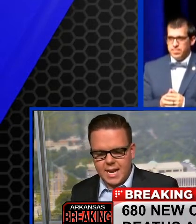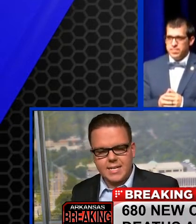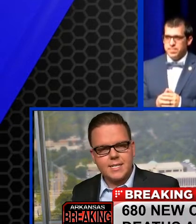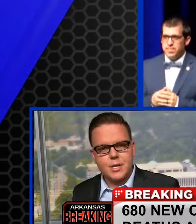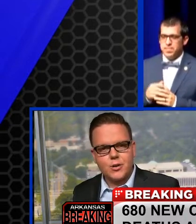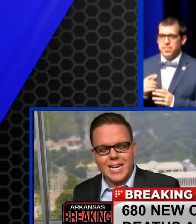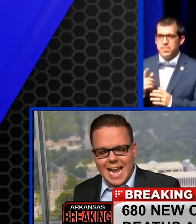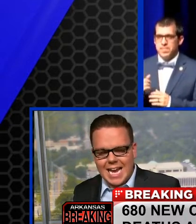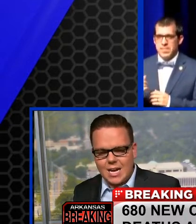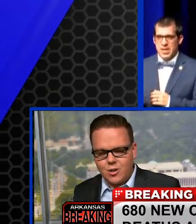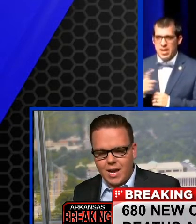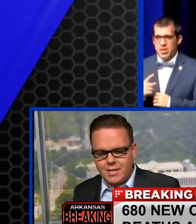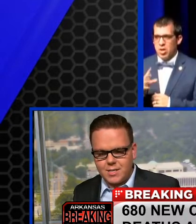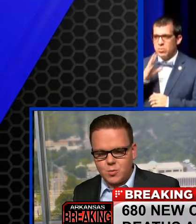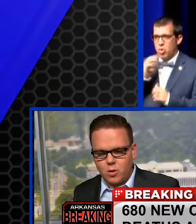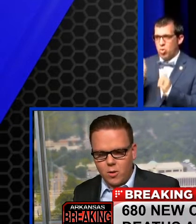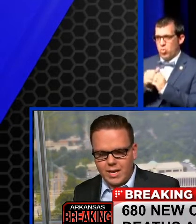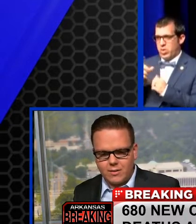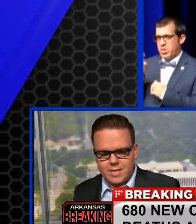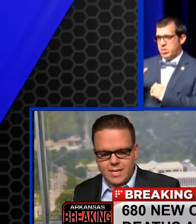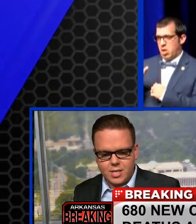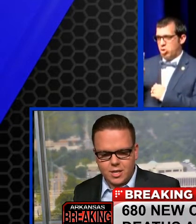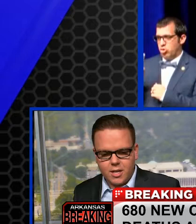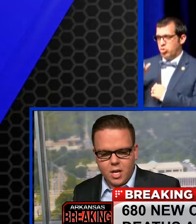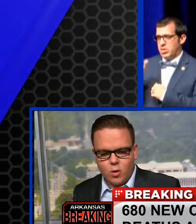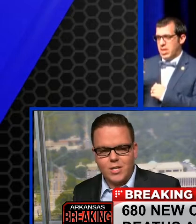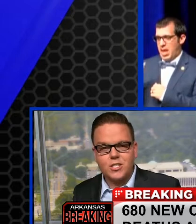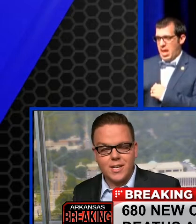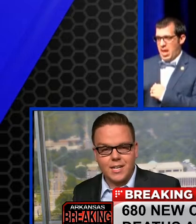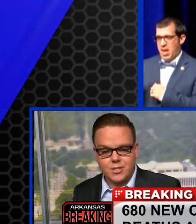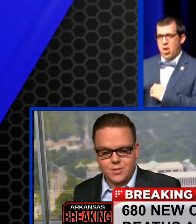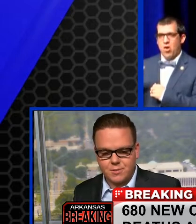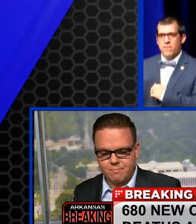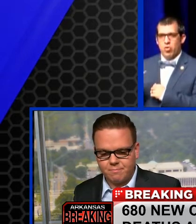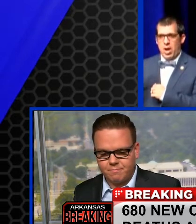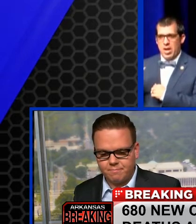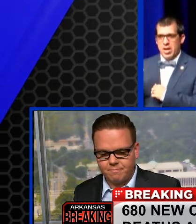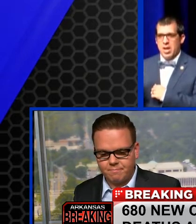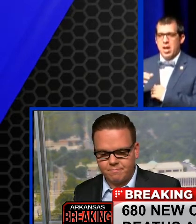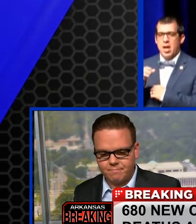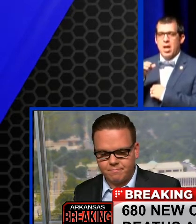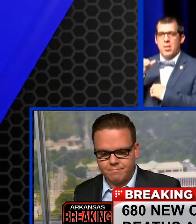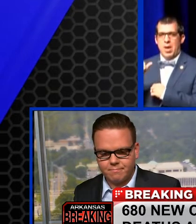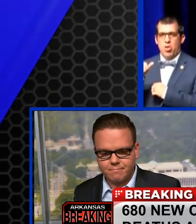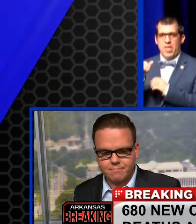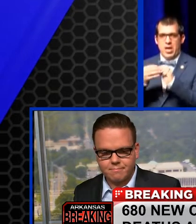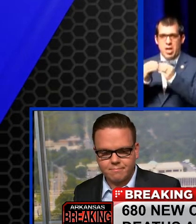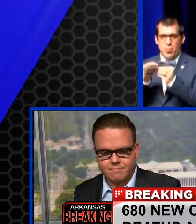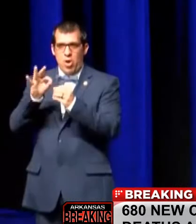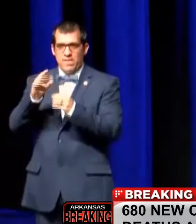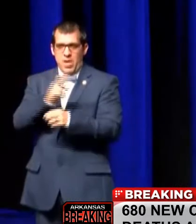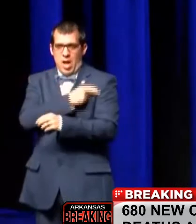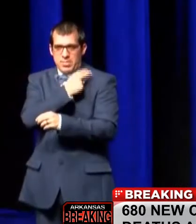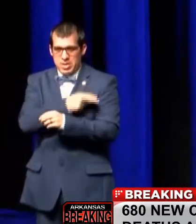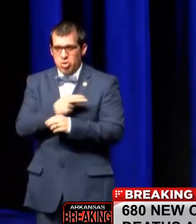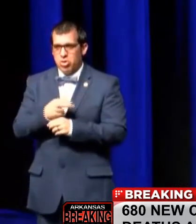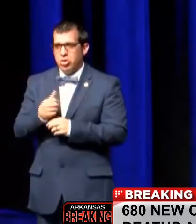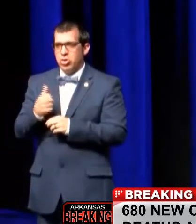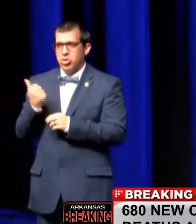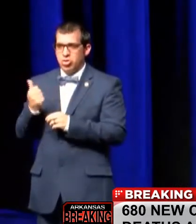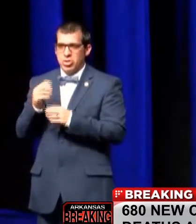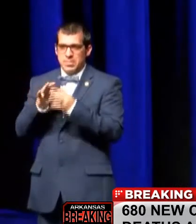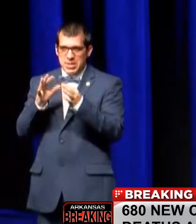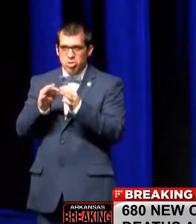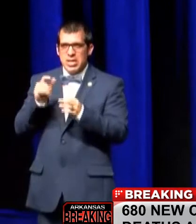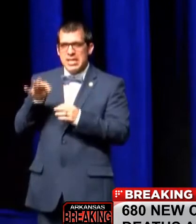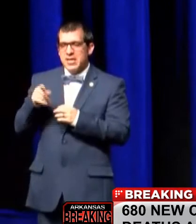in the state, 680 new cases. We'll go ahead and listen into the questions and answers. Of hospitalizations. She mentioned that if she didn't see a decline